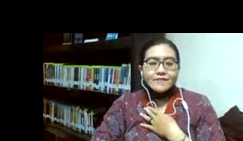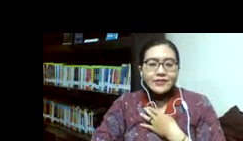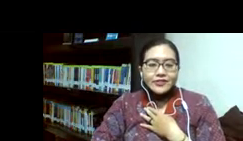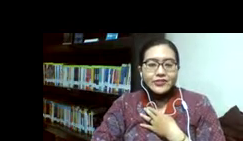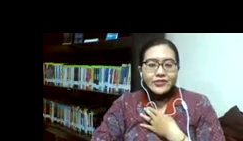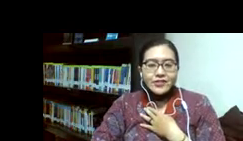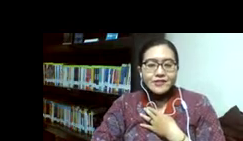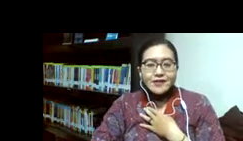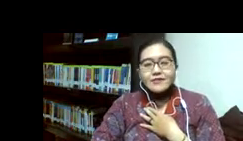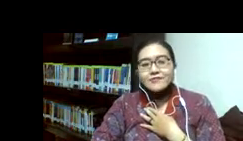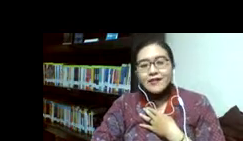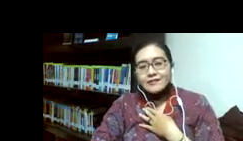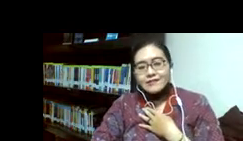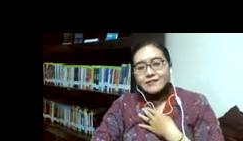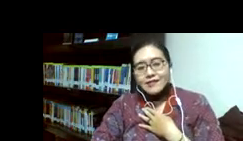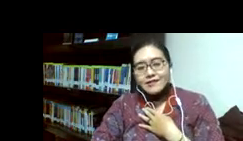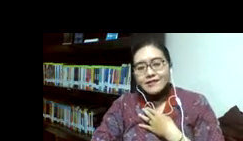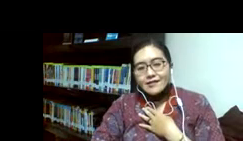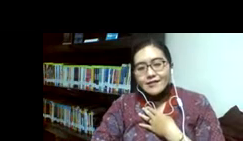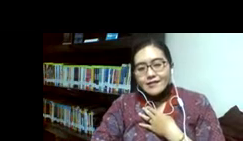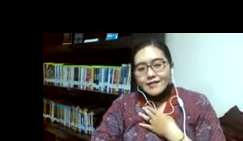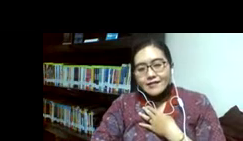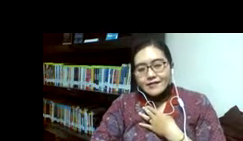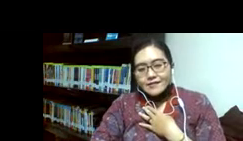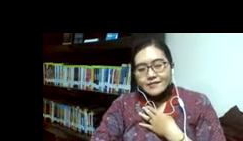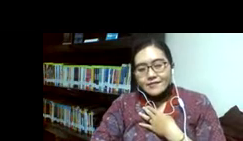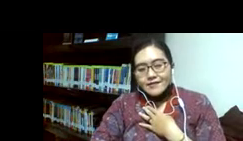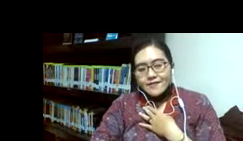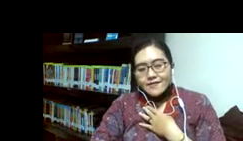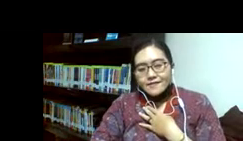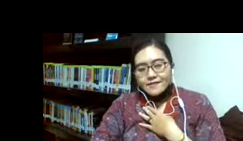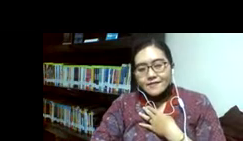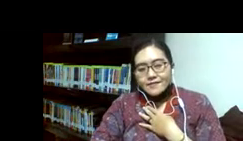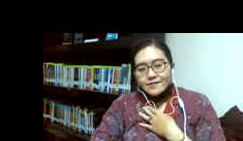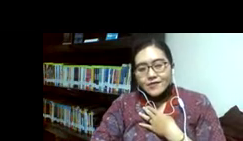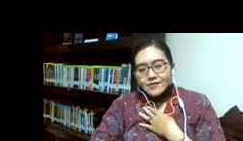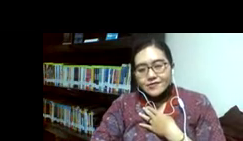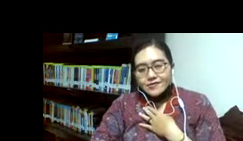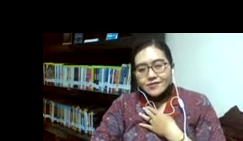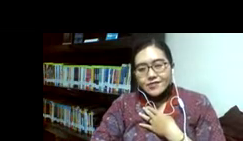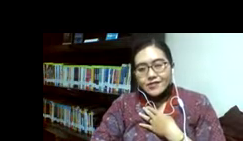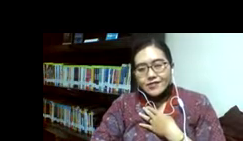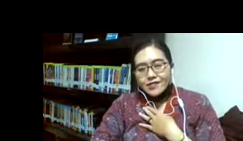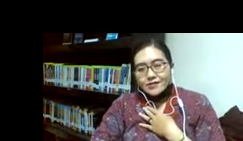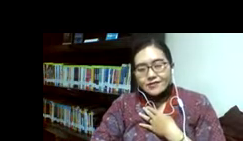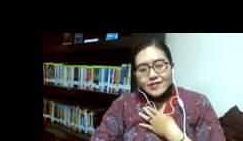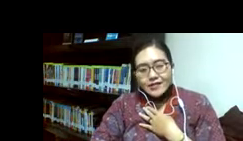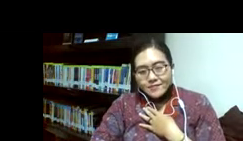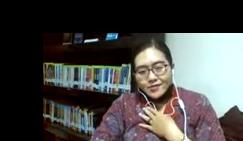Earth anniversary, Galungan. Yeah. So those